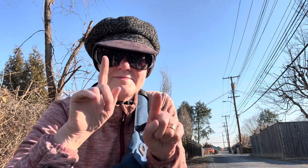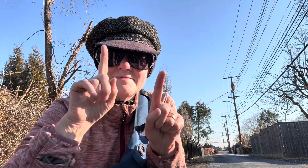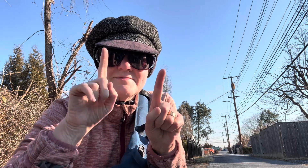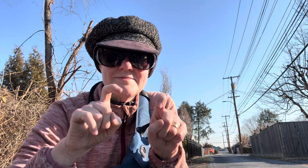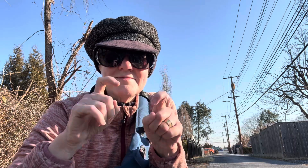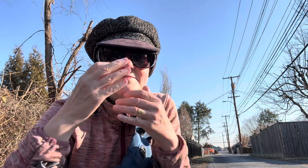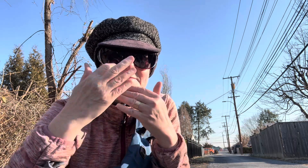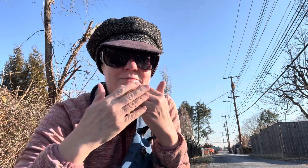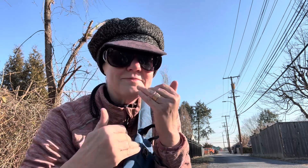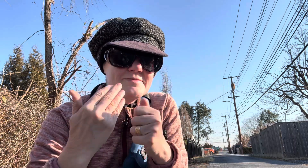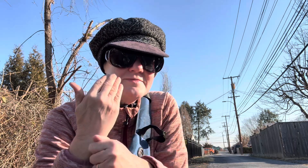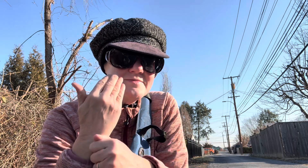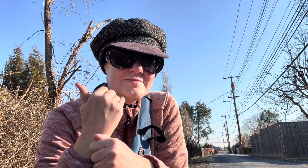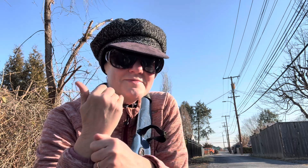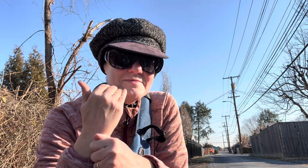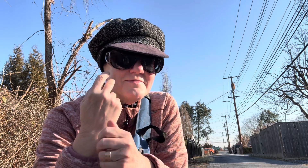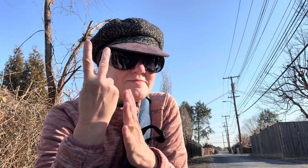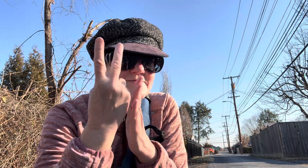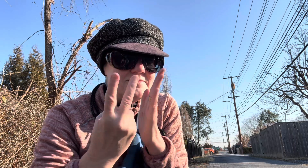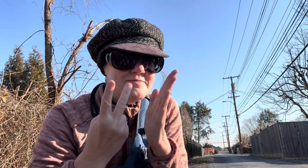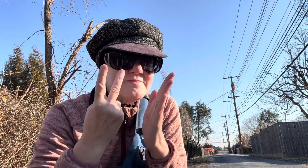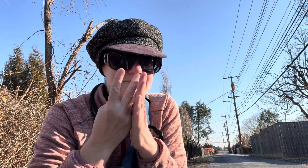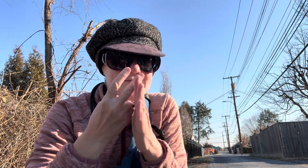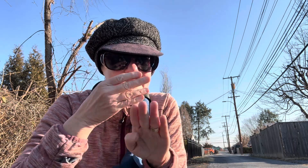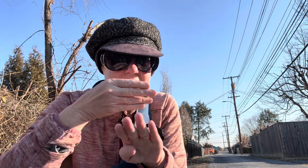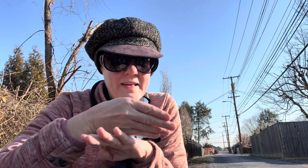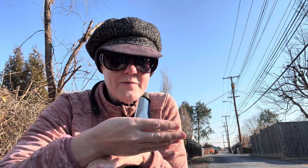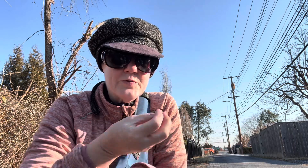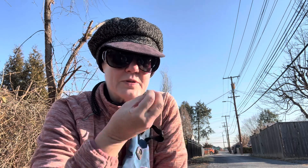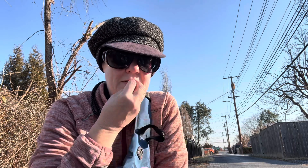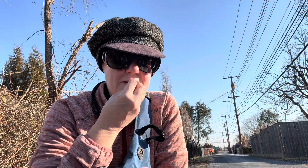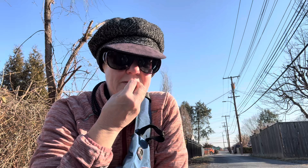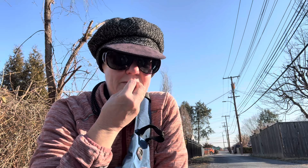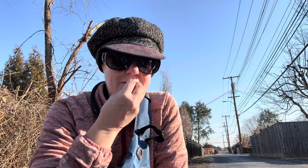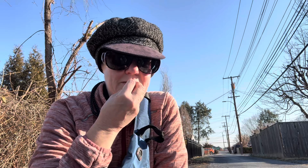That's based on testing his blood sugar 2 hours after he eats.